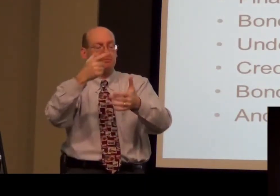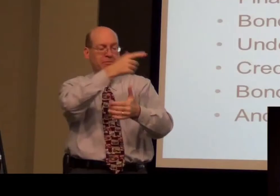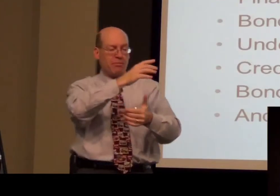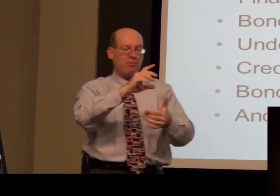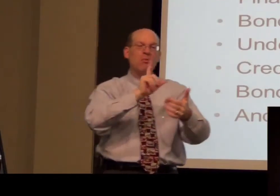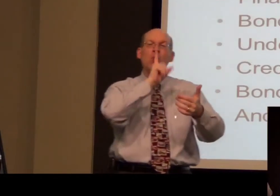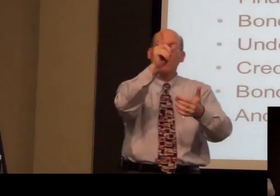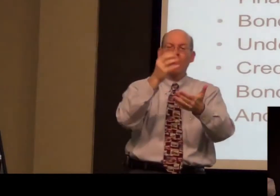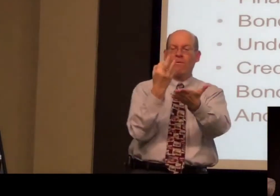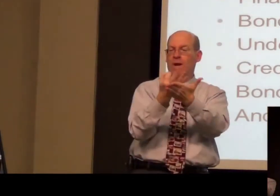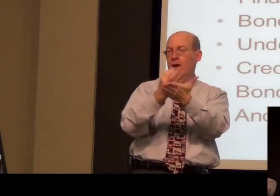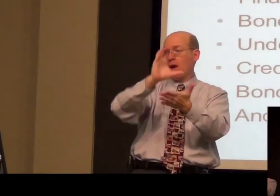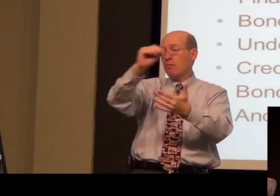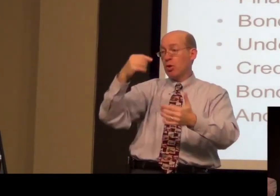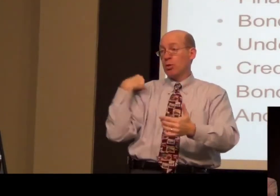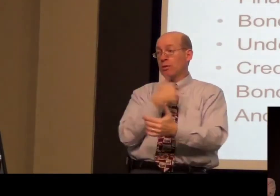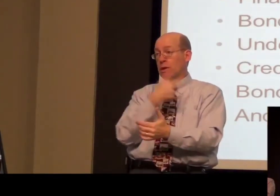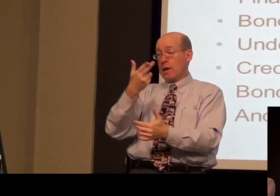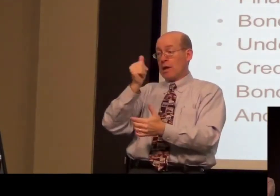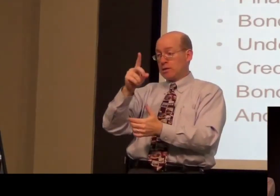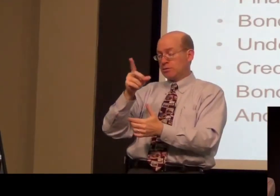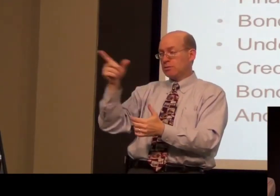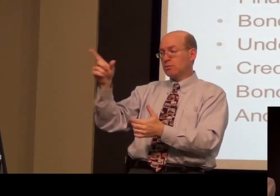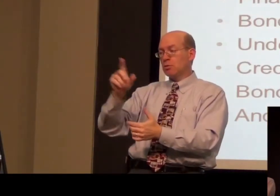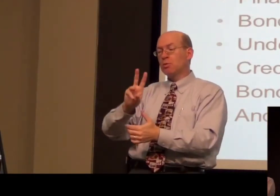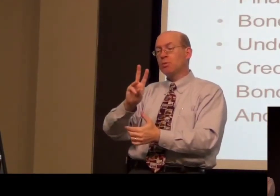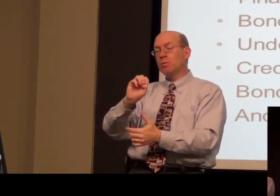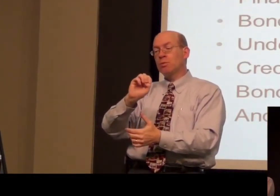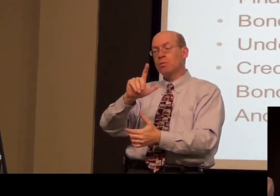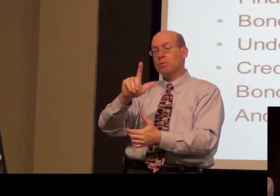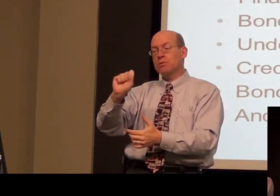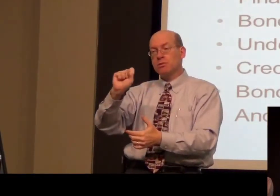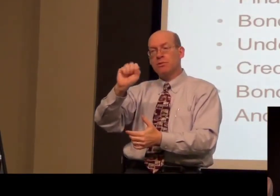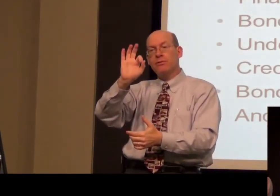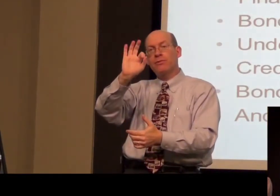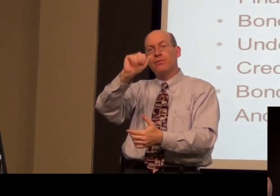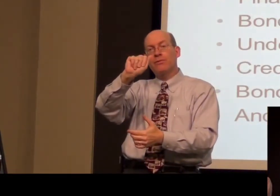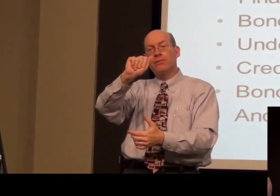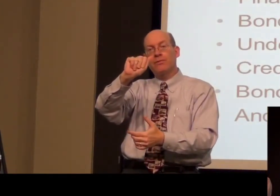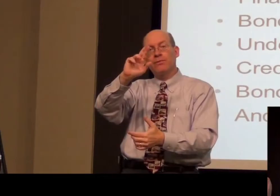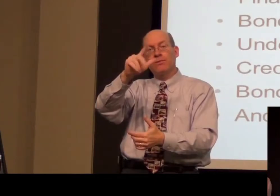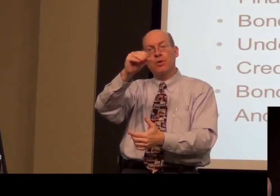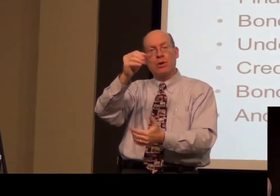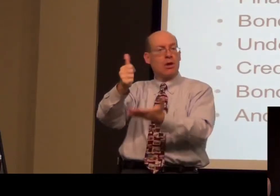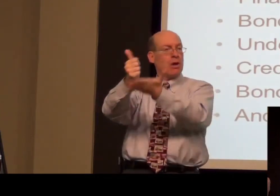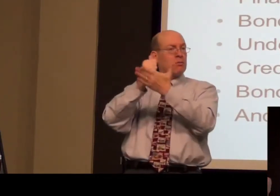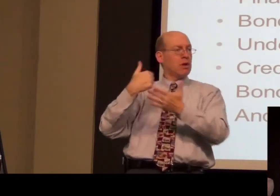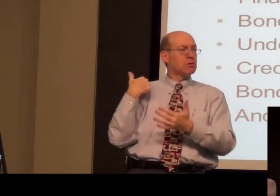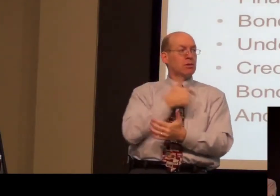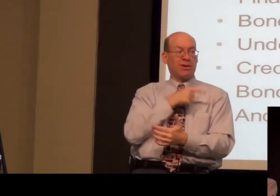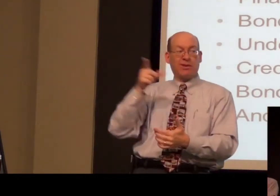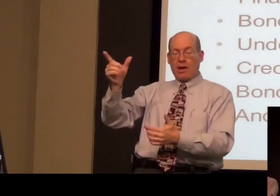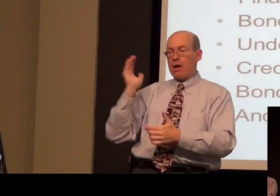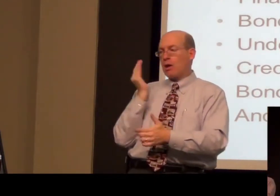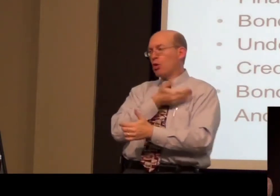So we had our underwriters. We had a couple different companies. Wells Fargo was they were